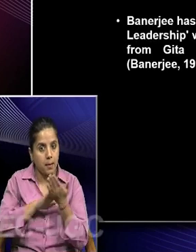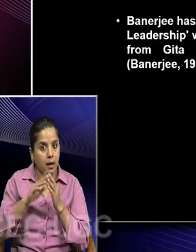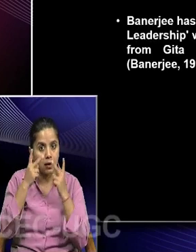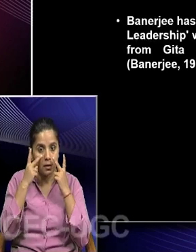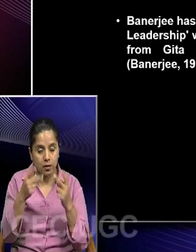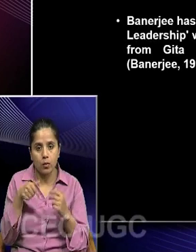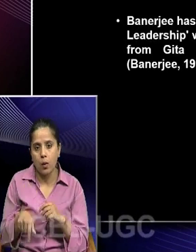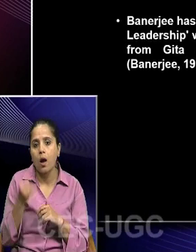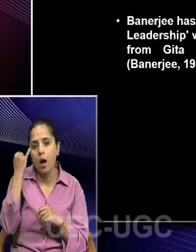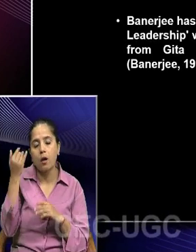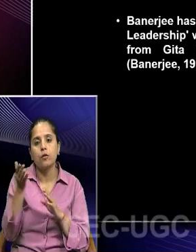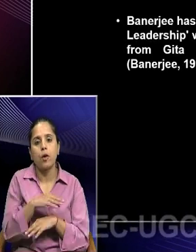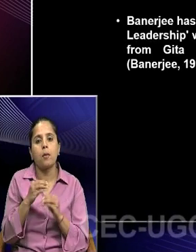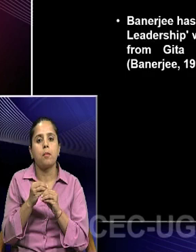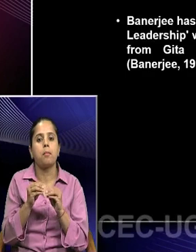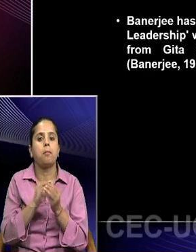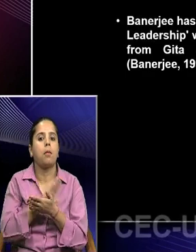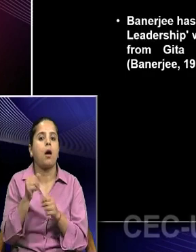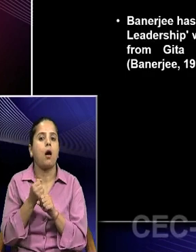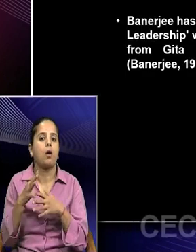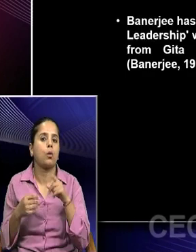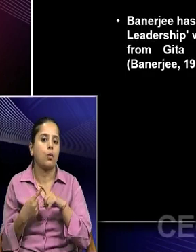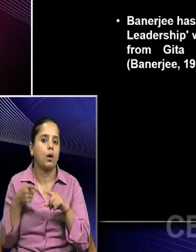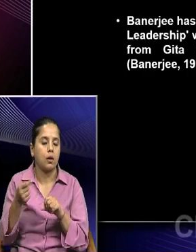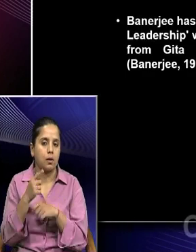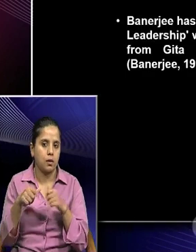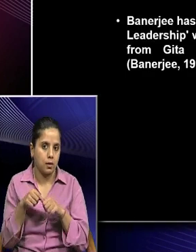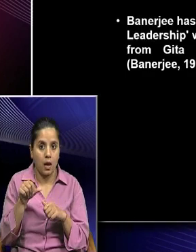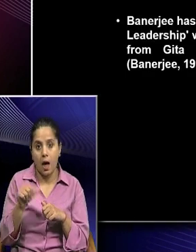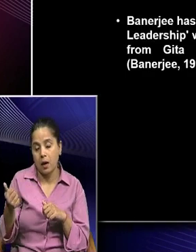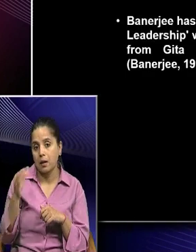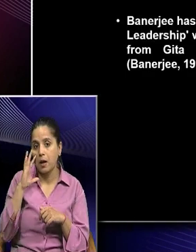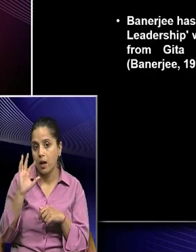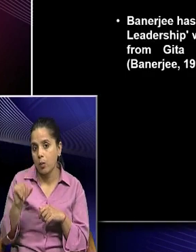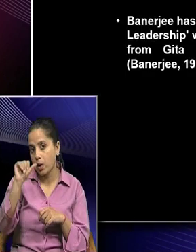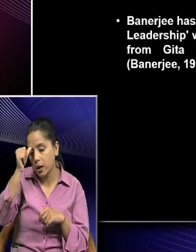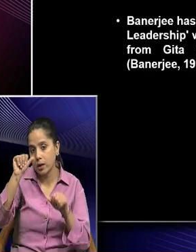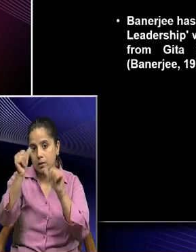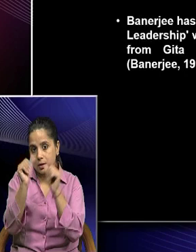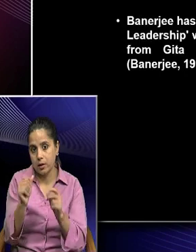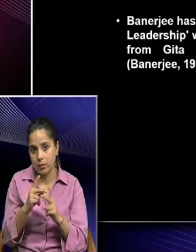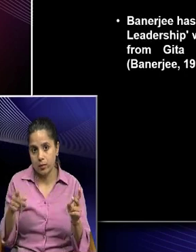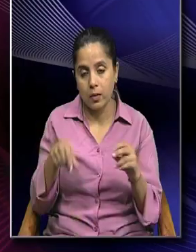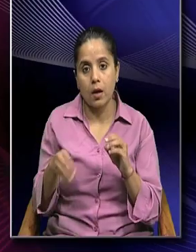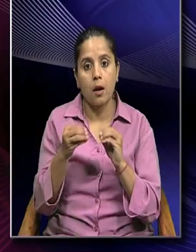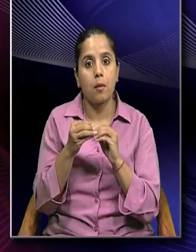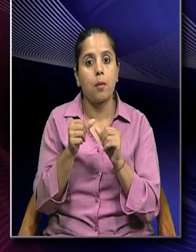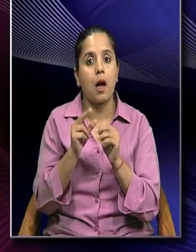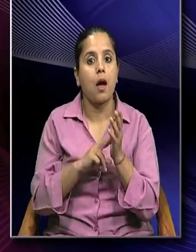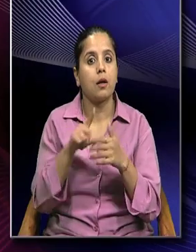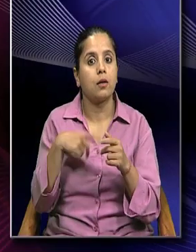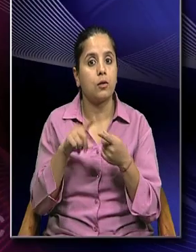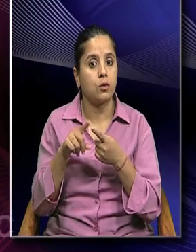is in the ideas from Bhagavad Gita and other relevant Indian scriptures. And Banerjee have